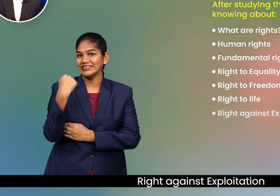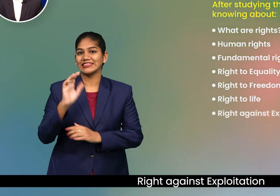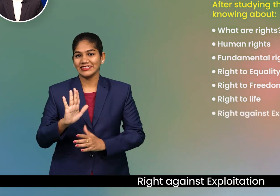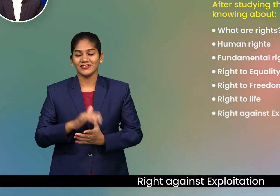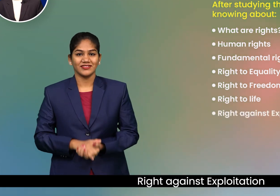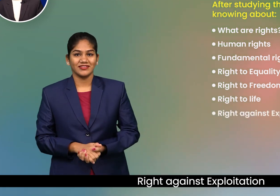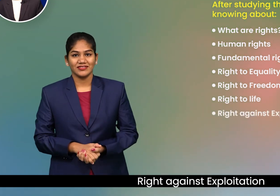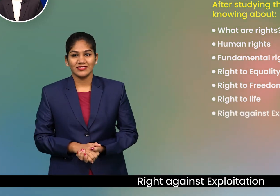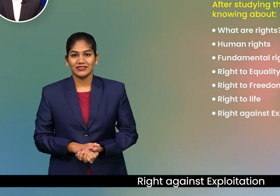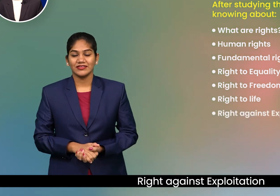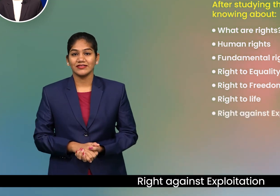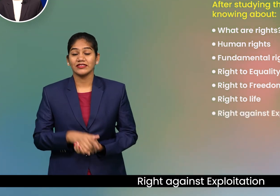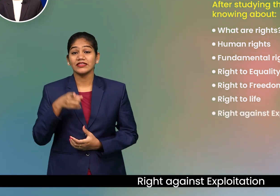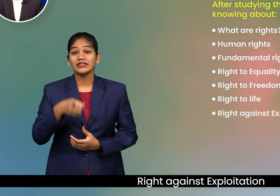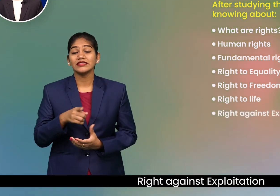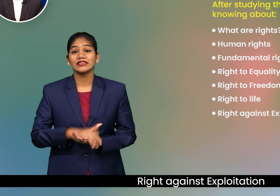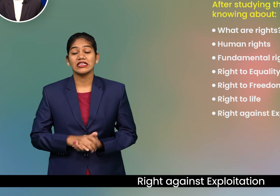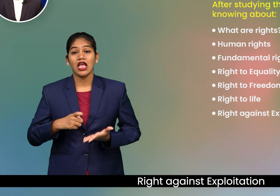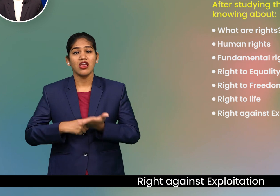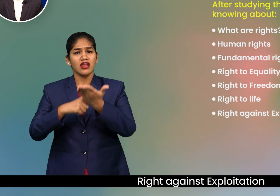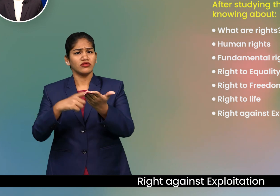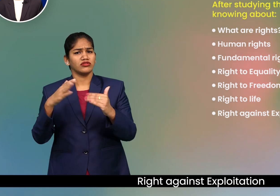right against exploitation.